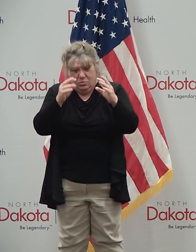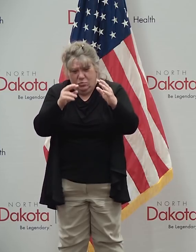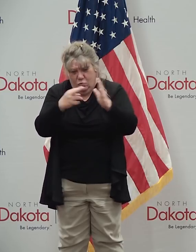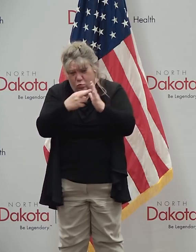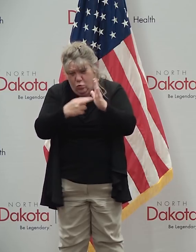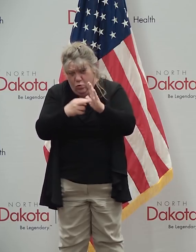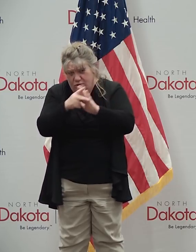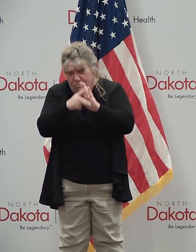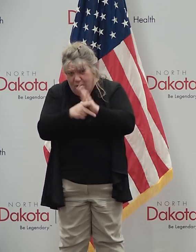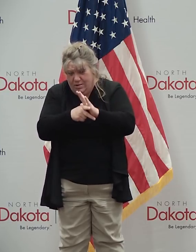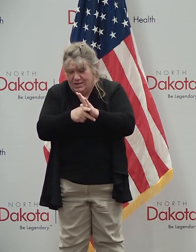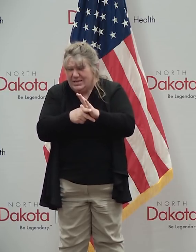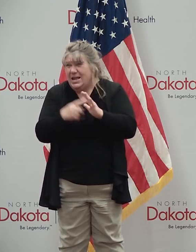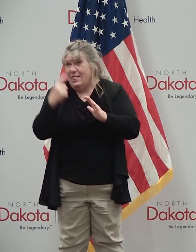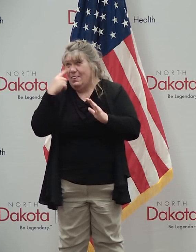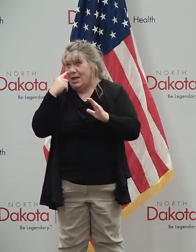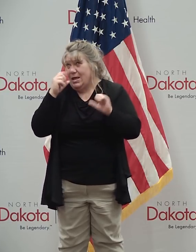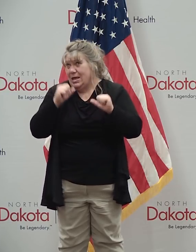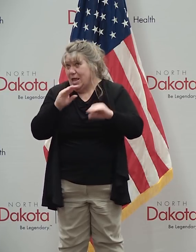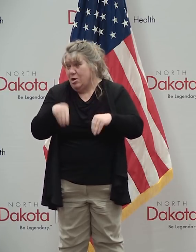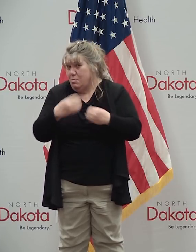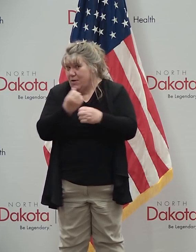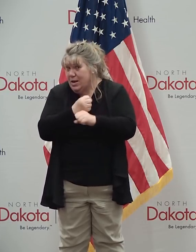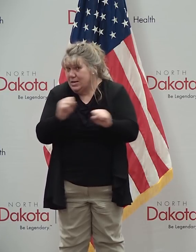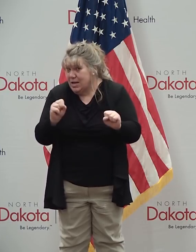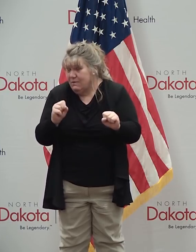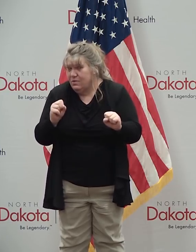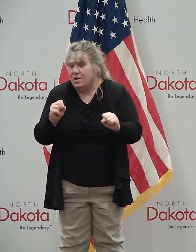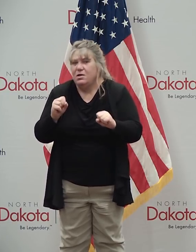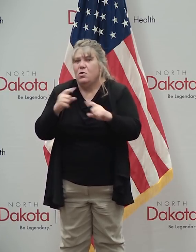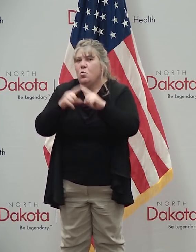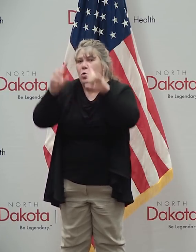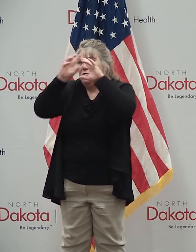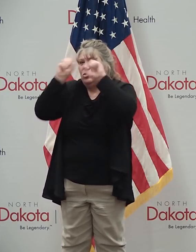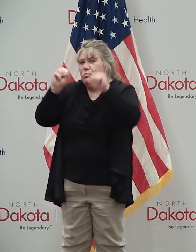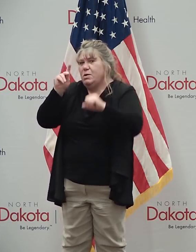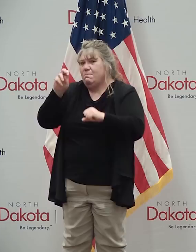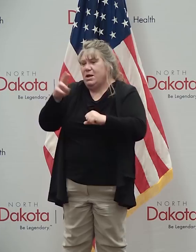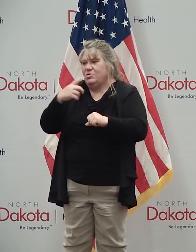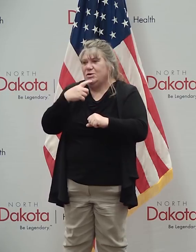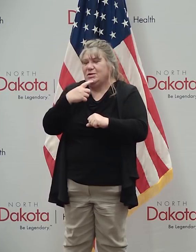smartly. And again, what Superintendent said, make sure that